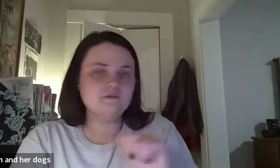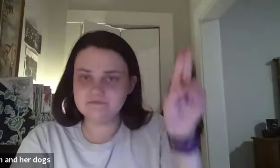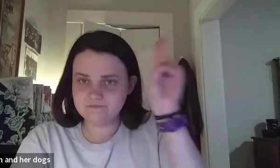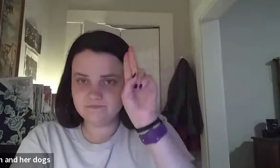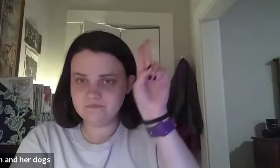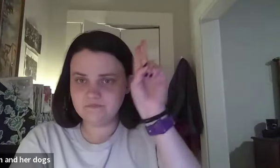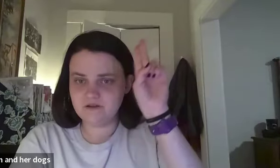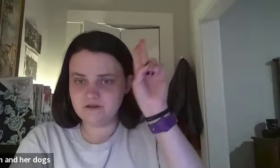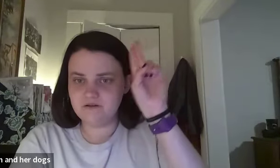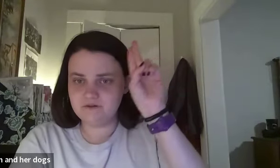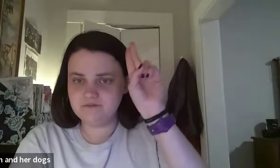uncle, uncle,